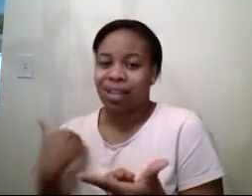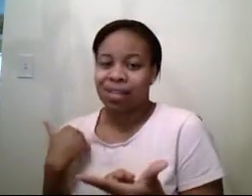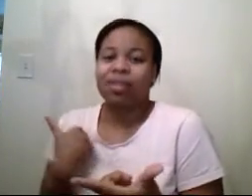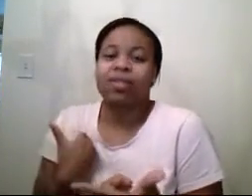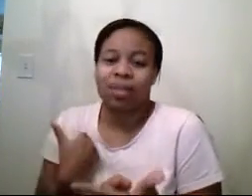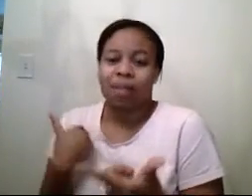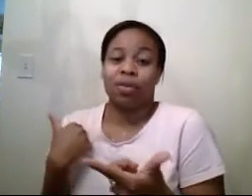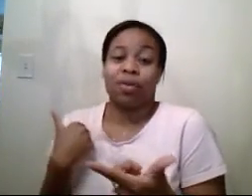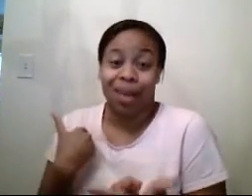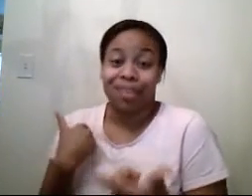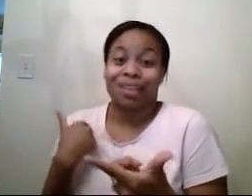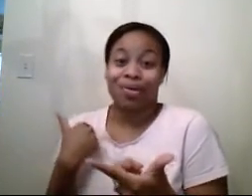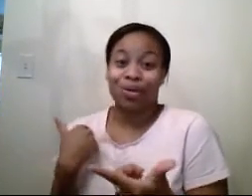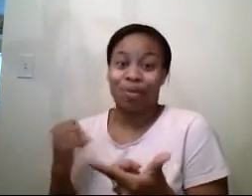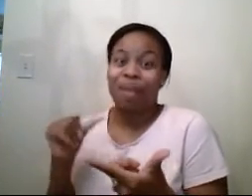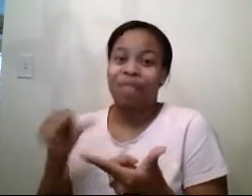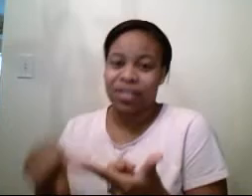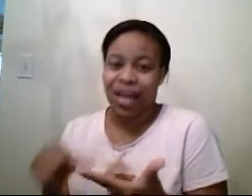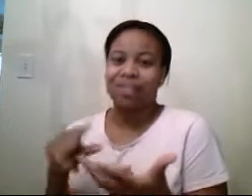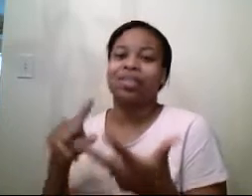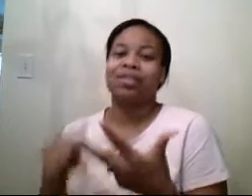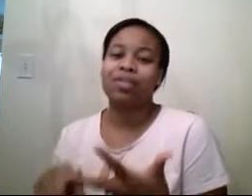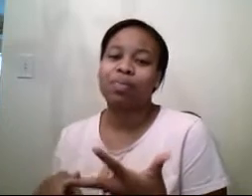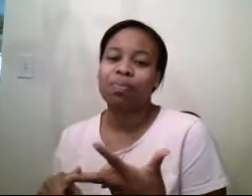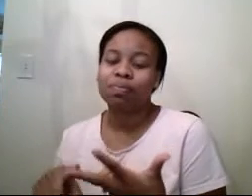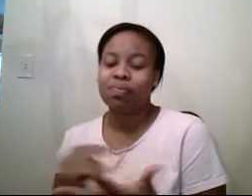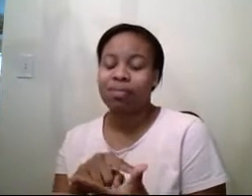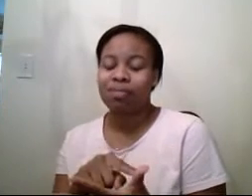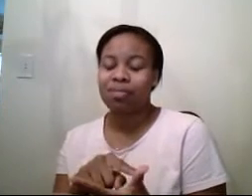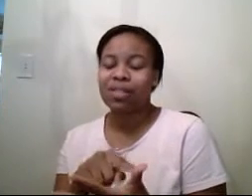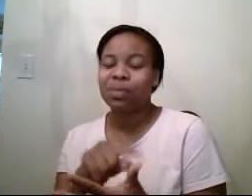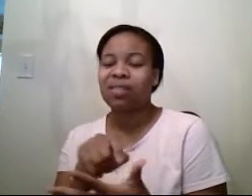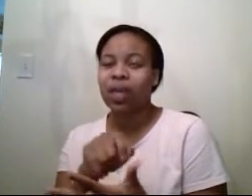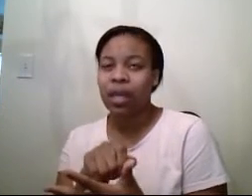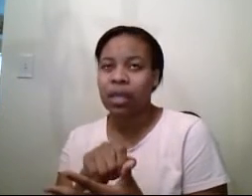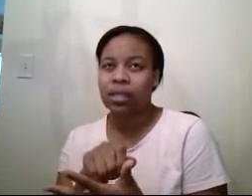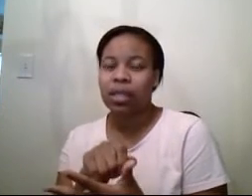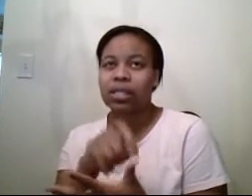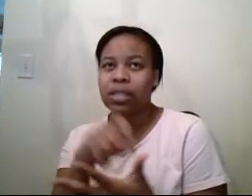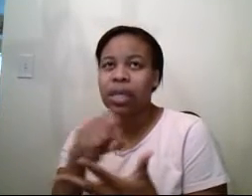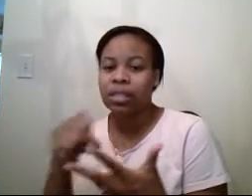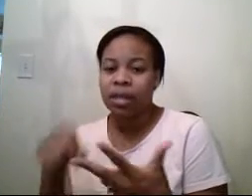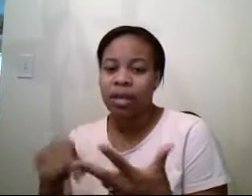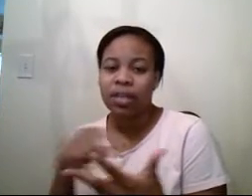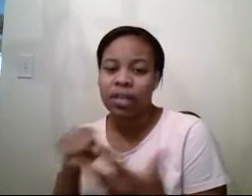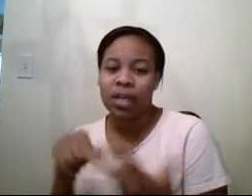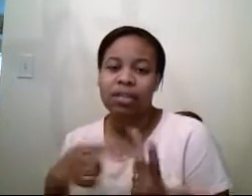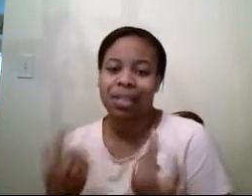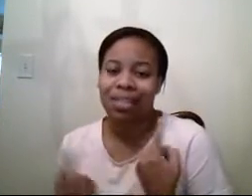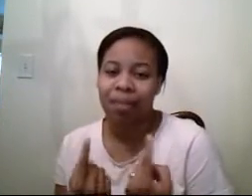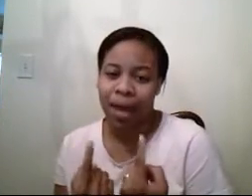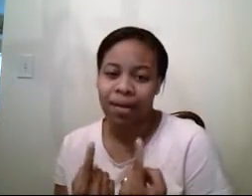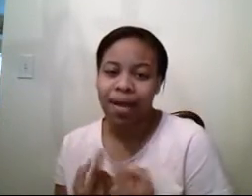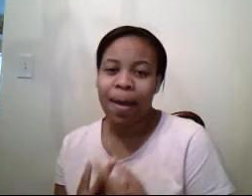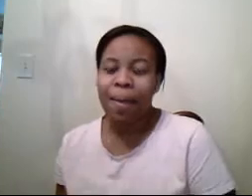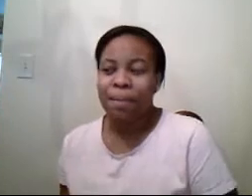that this is how I'm doing it in ASL to emphasize the specificness and the necessity of these things to think about.